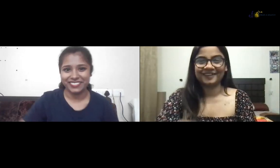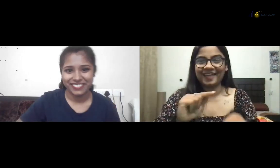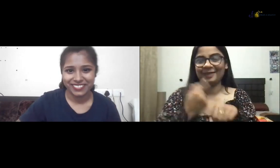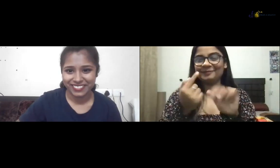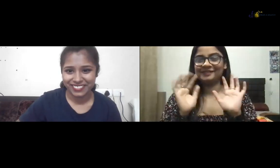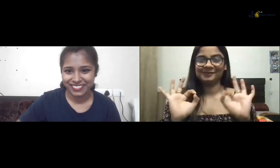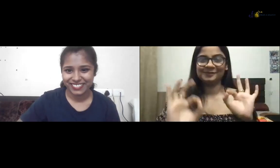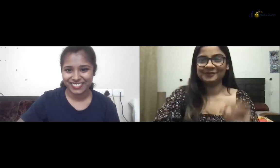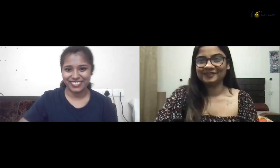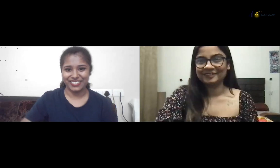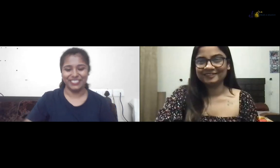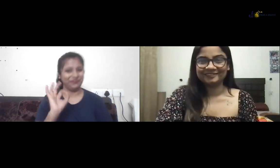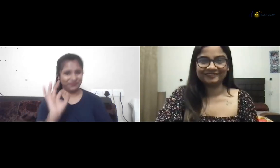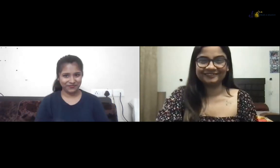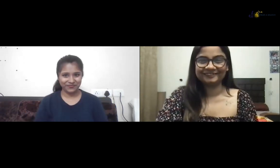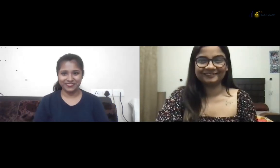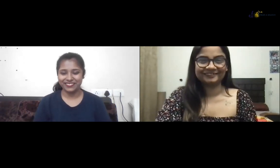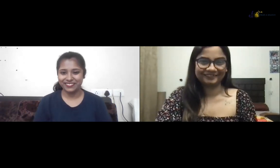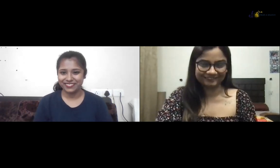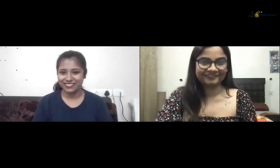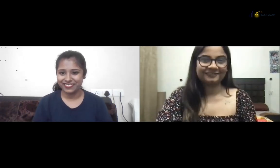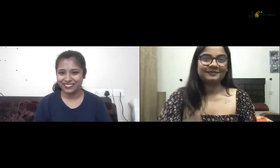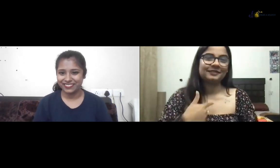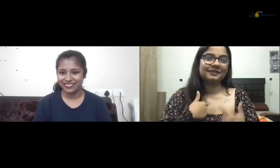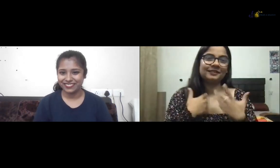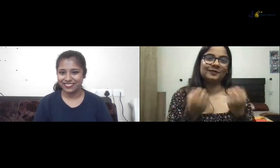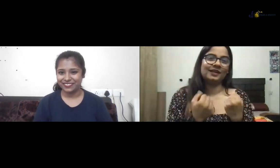here, Million, to organize this event.